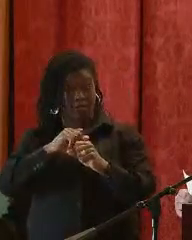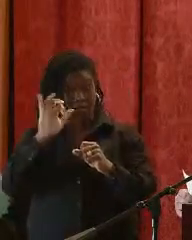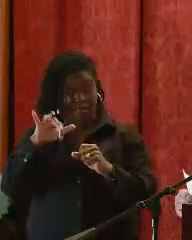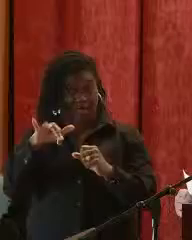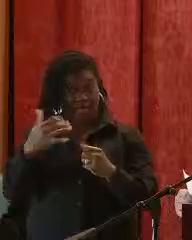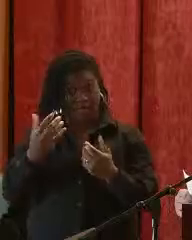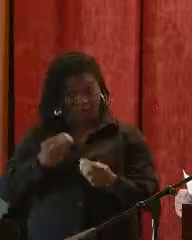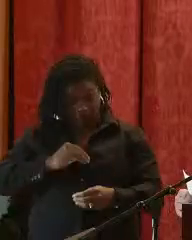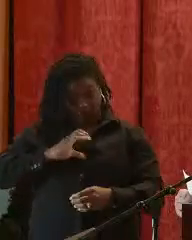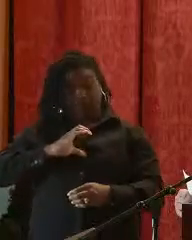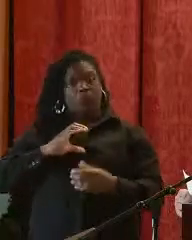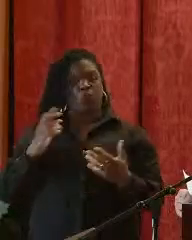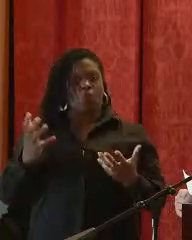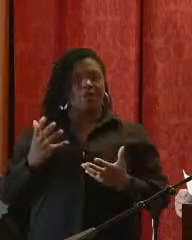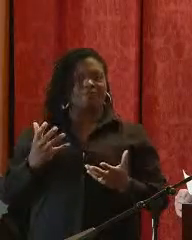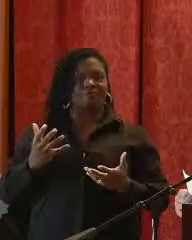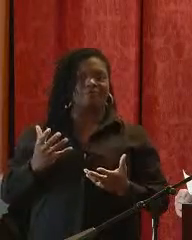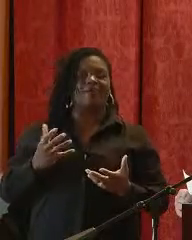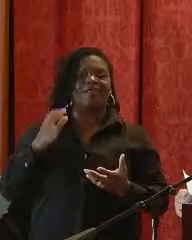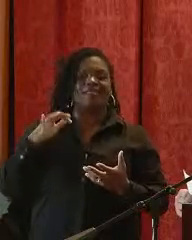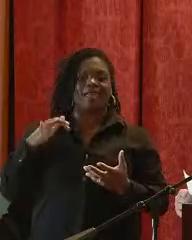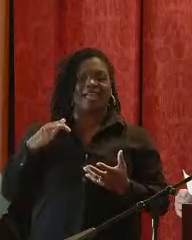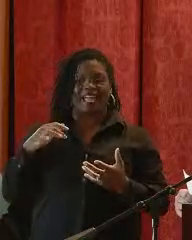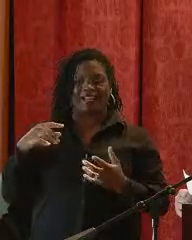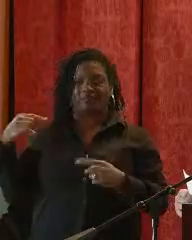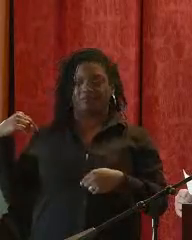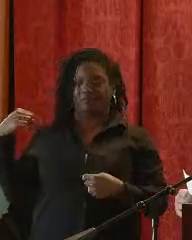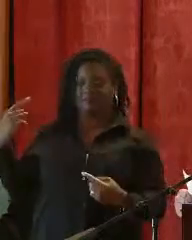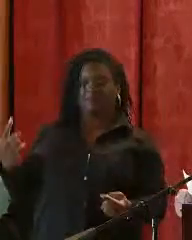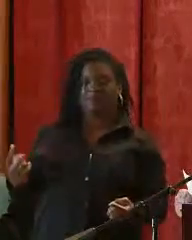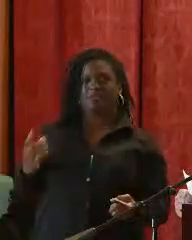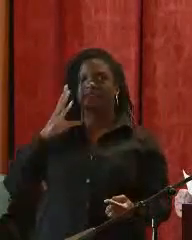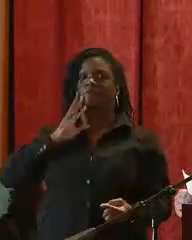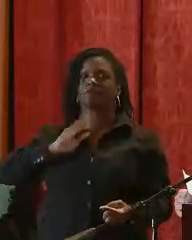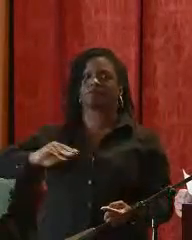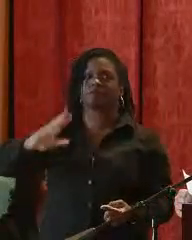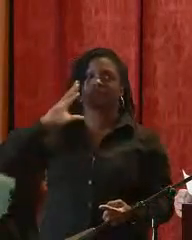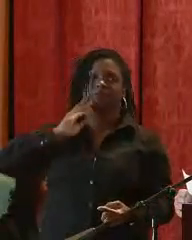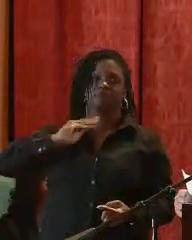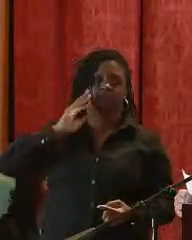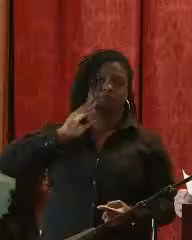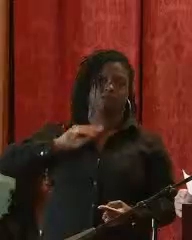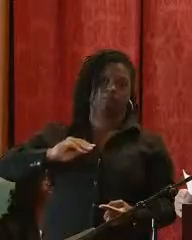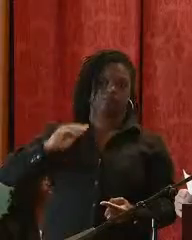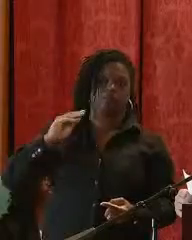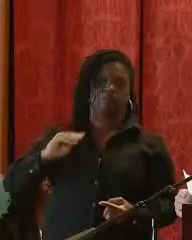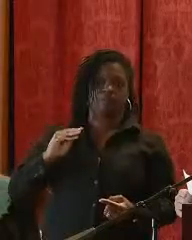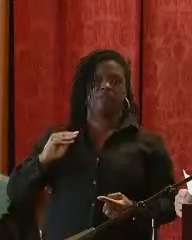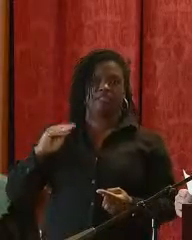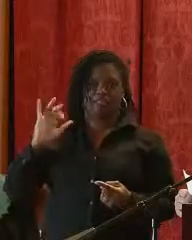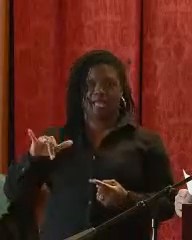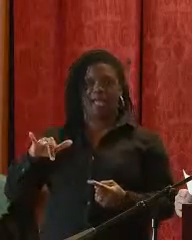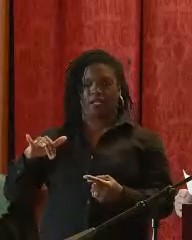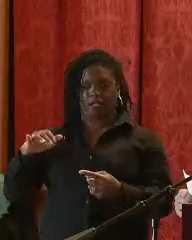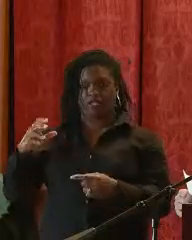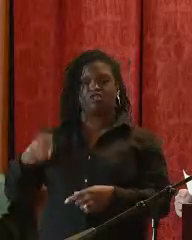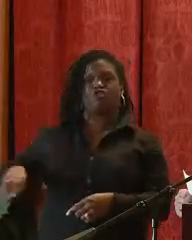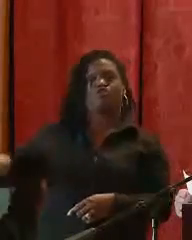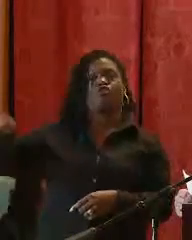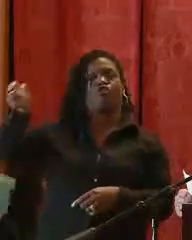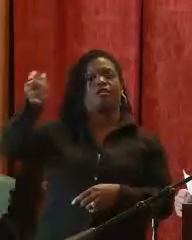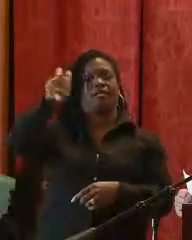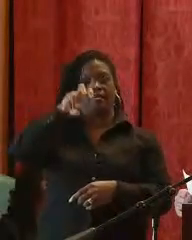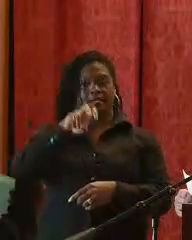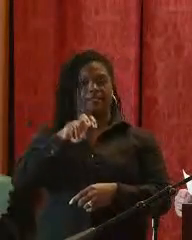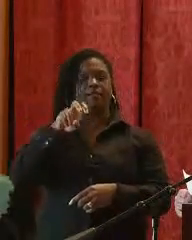for me at least, was the journey that has led us to this place at this time on this day. I've met